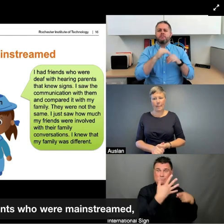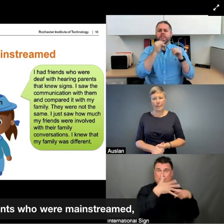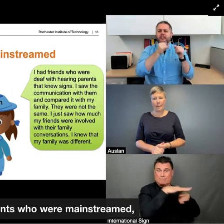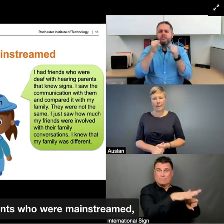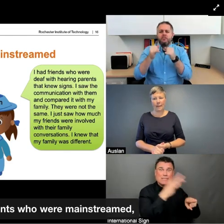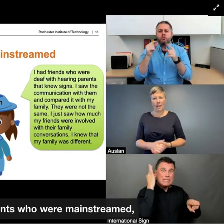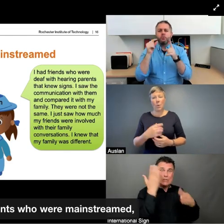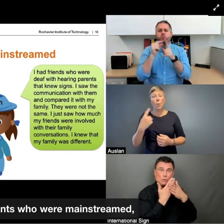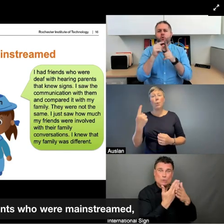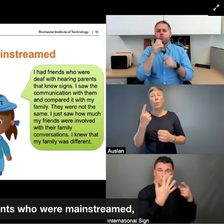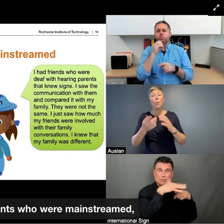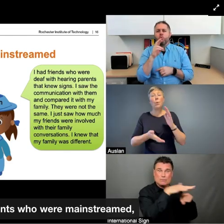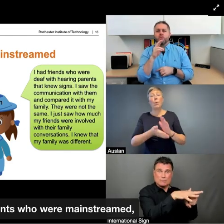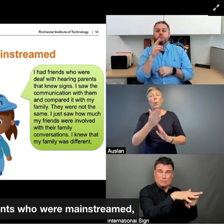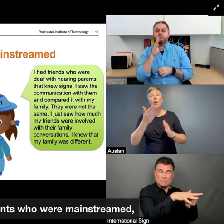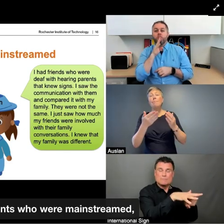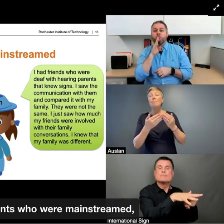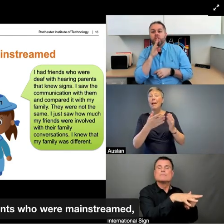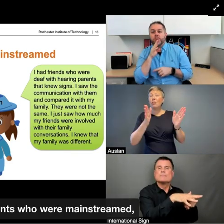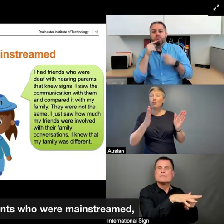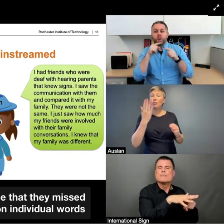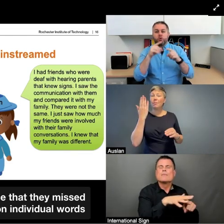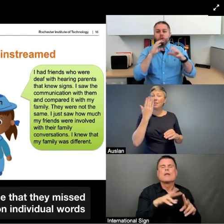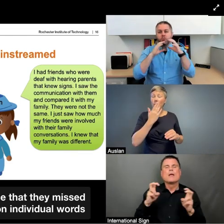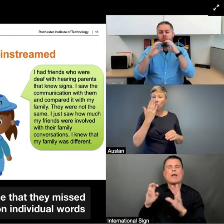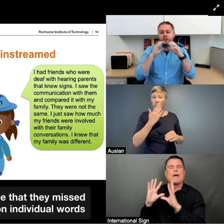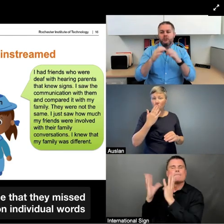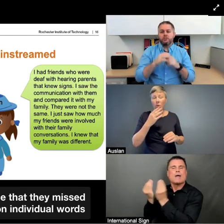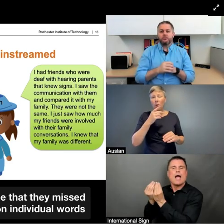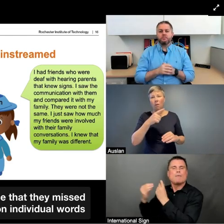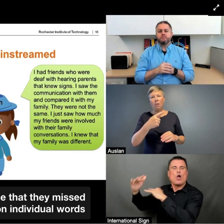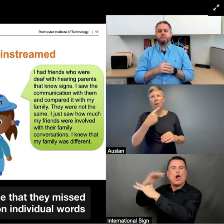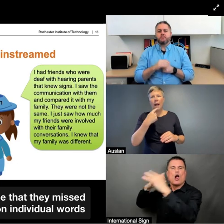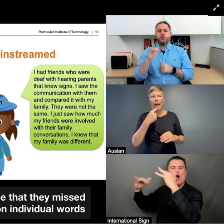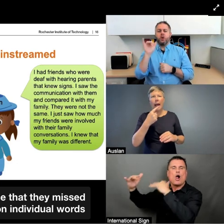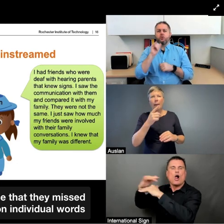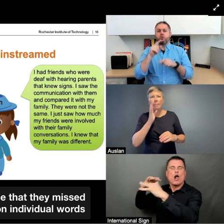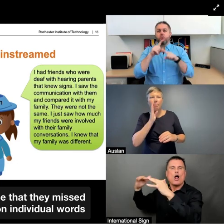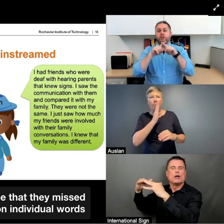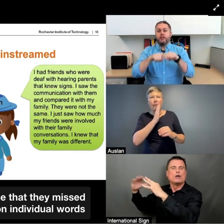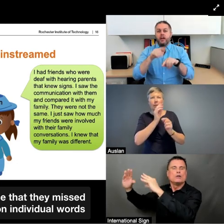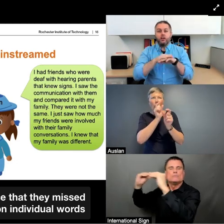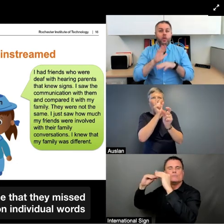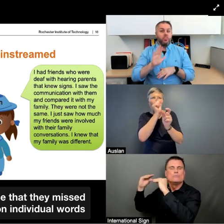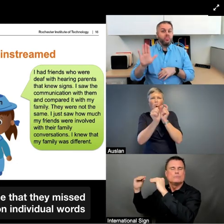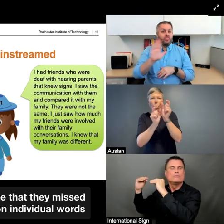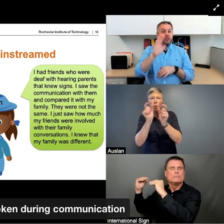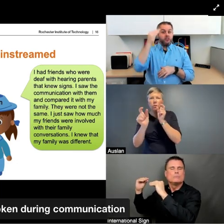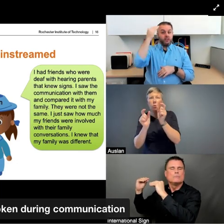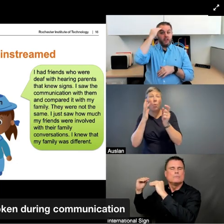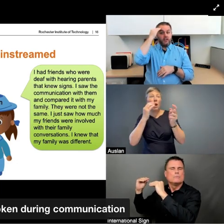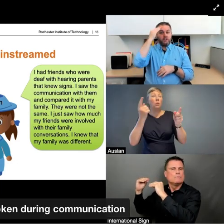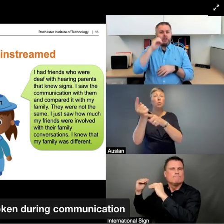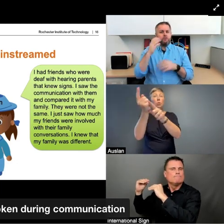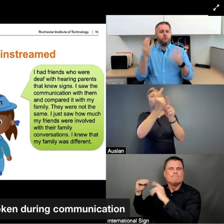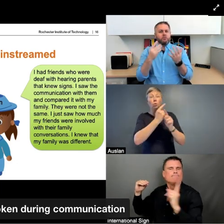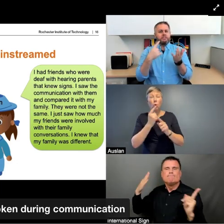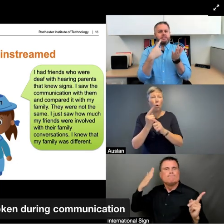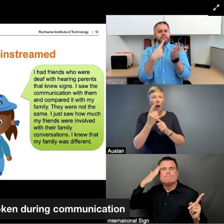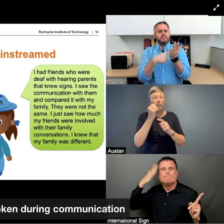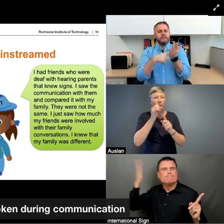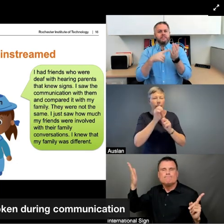Those participants who were mainstreamed noticed that they missed out on individual words that were spoken